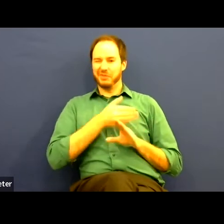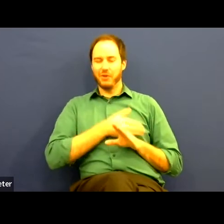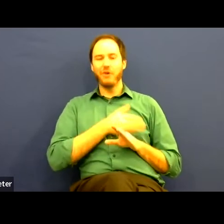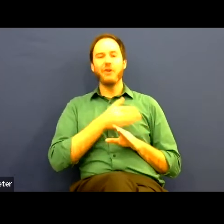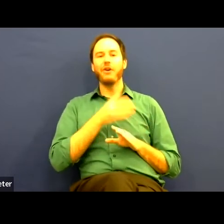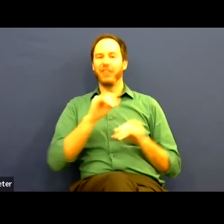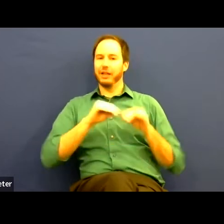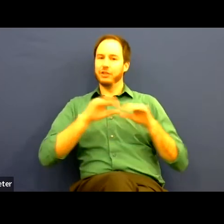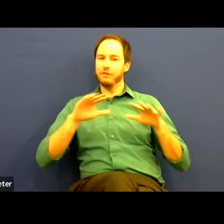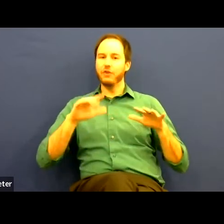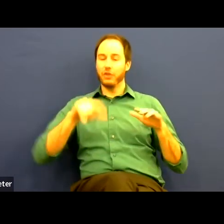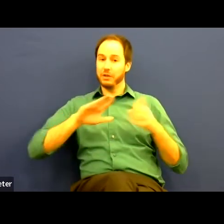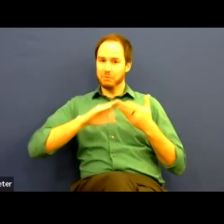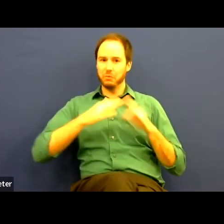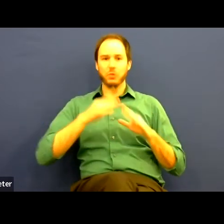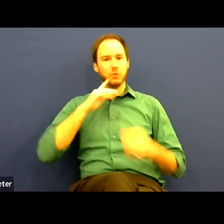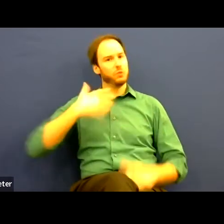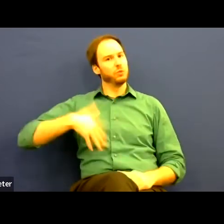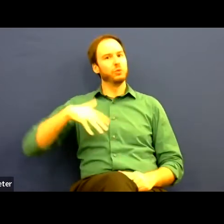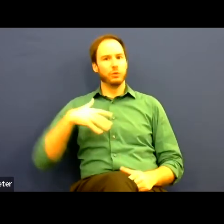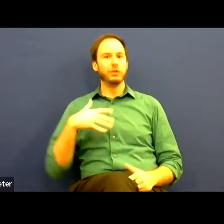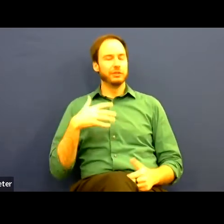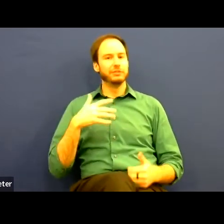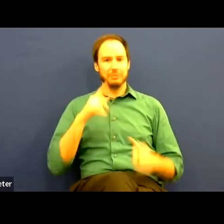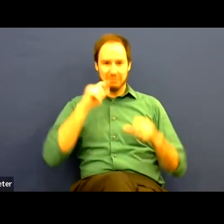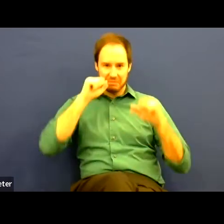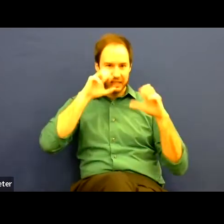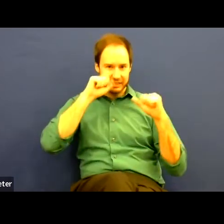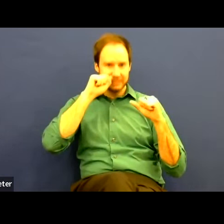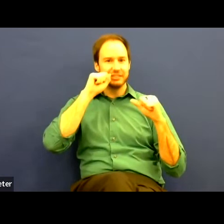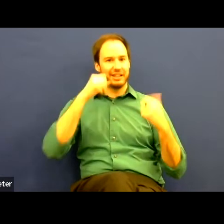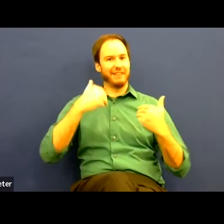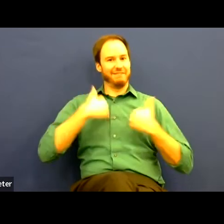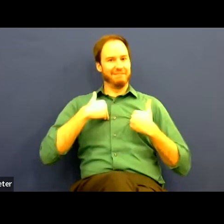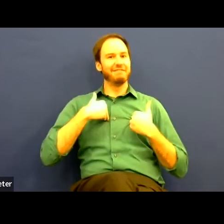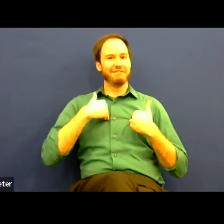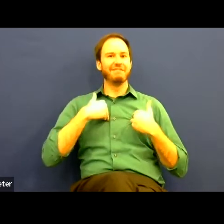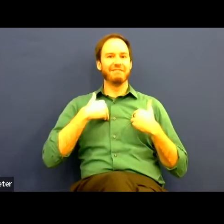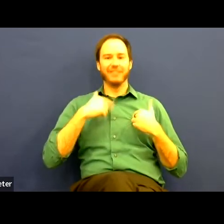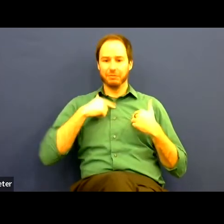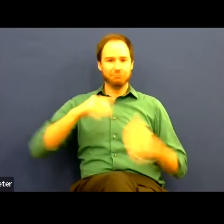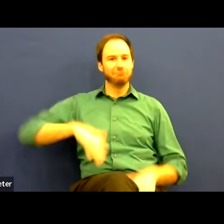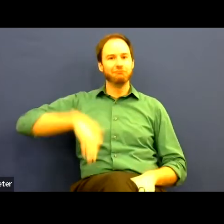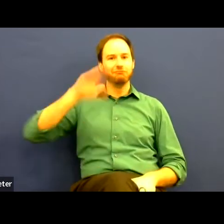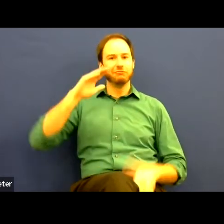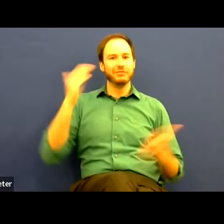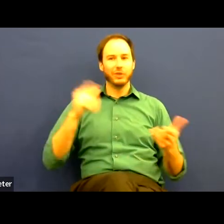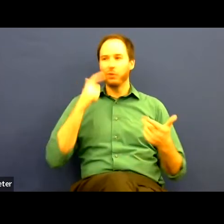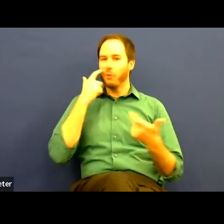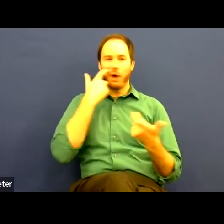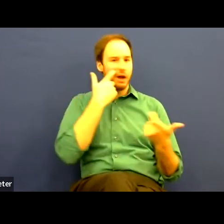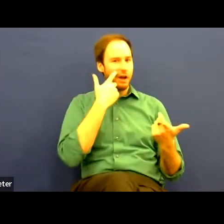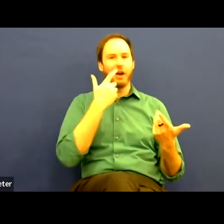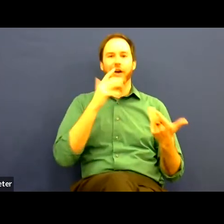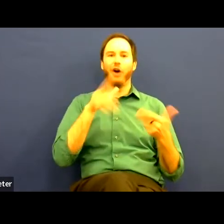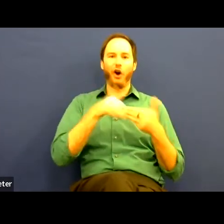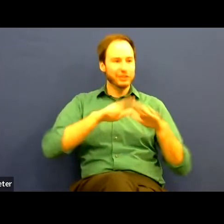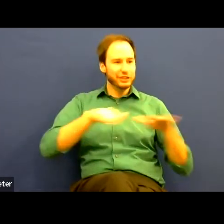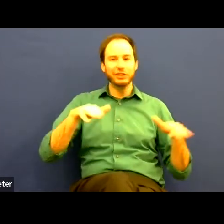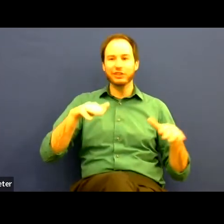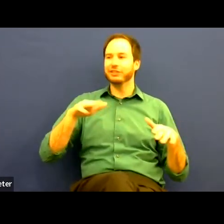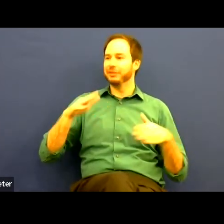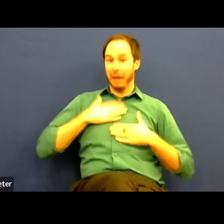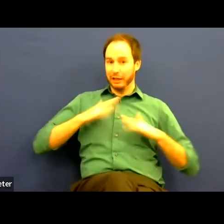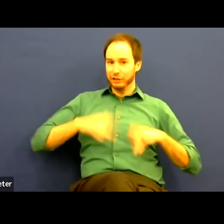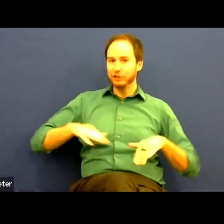is the diversity in this community and how amazing it is, to grow up in this community, to watch other children, my children grow